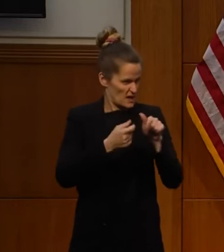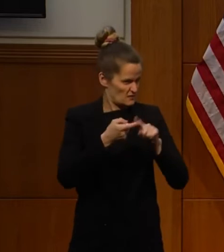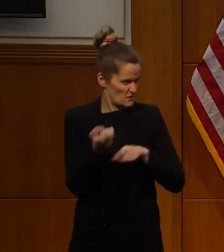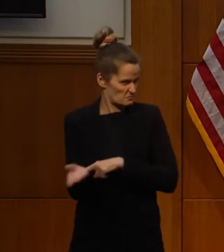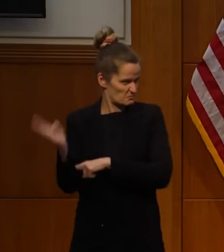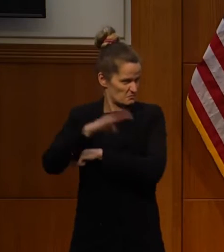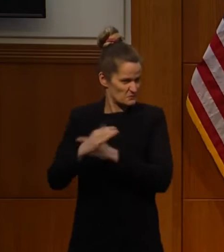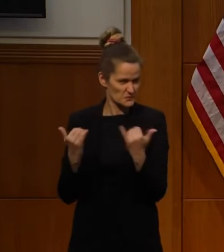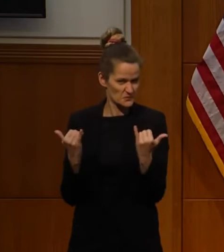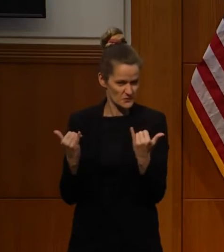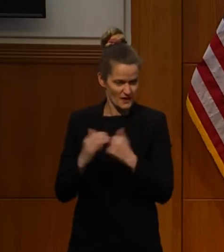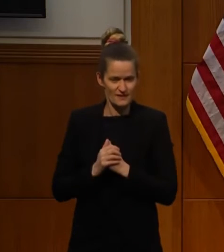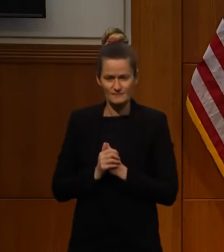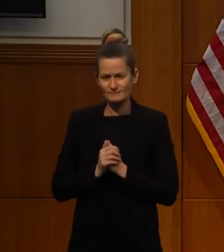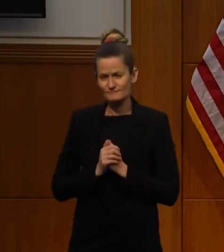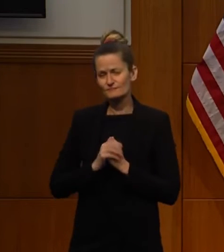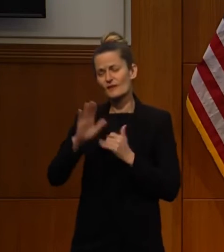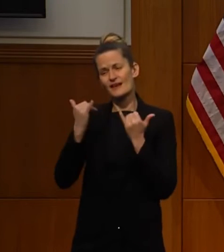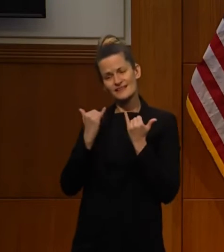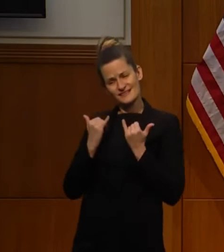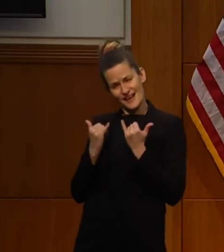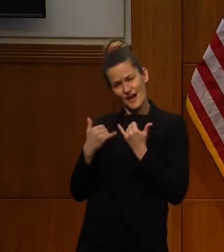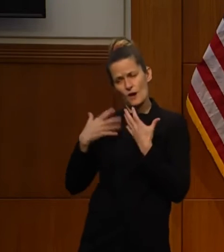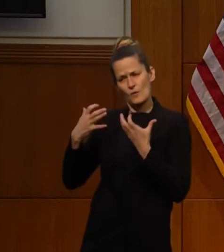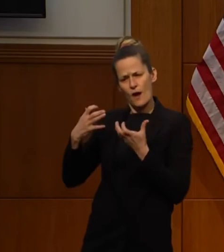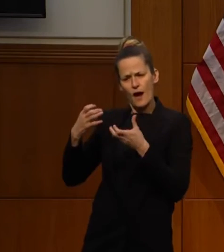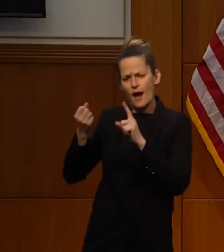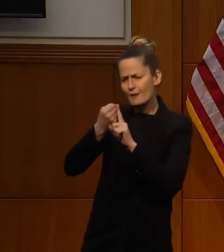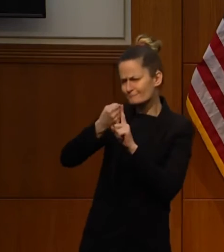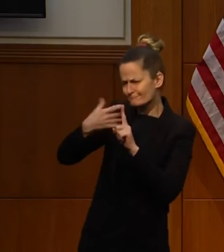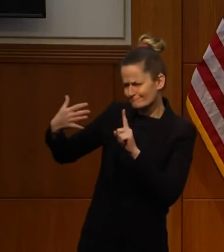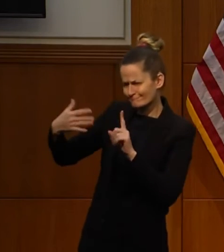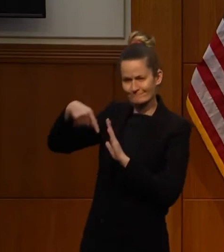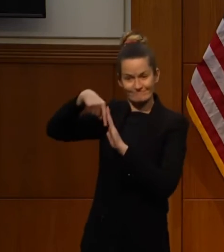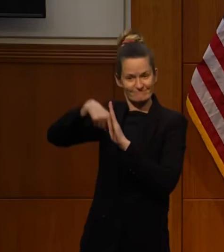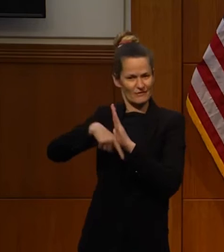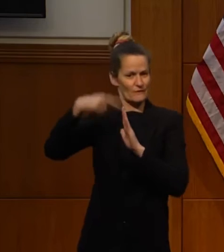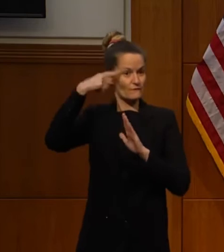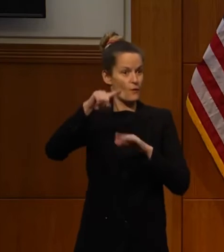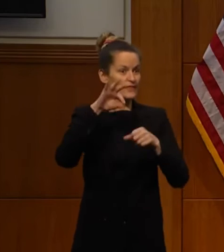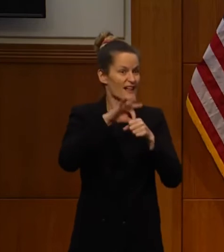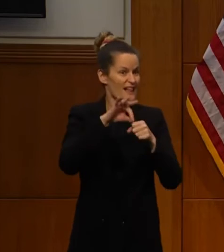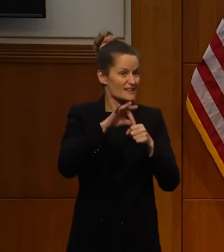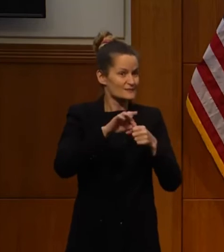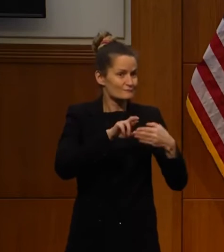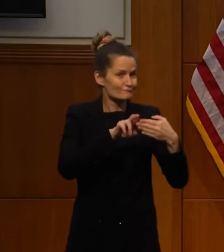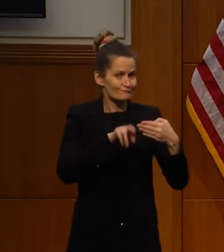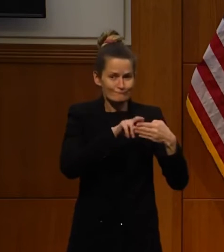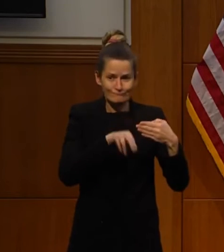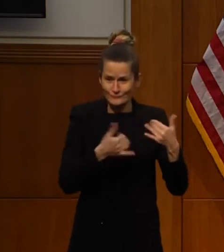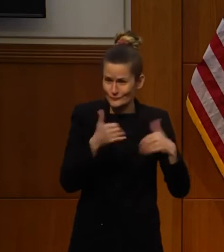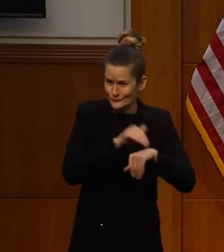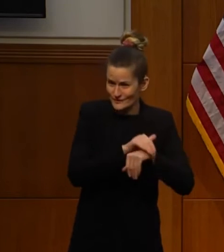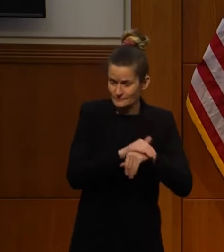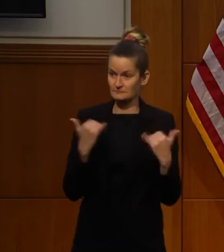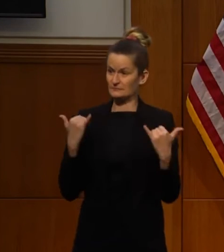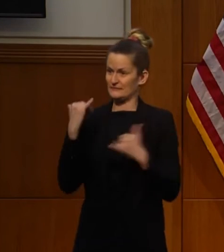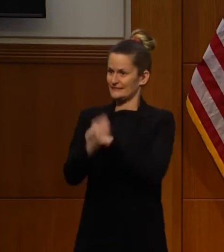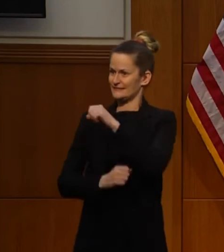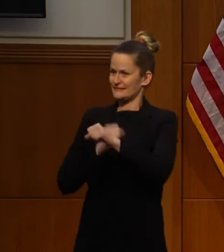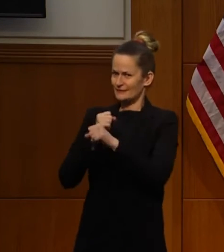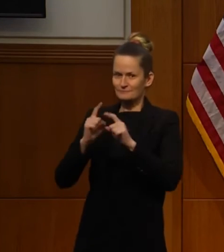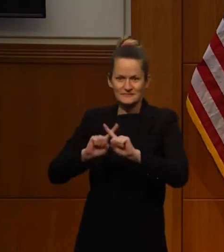can expect for our election night results reporting. And we are doing that a little bit differently this year. We're adding some